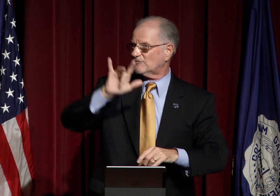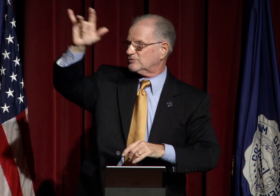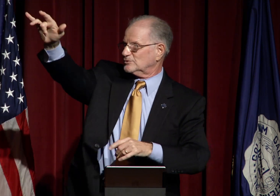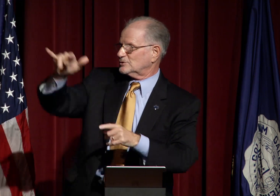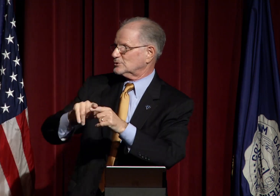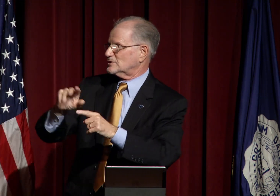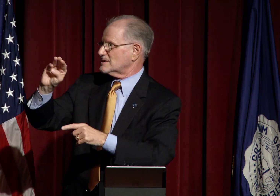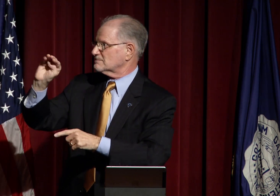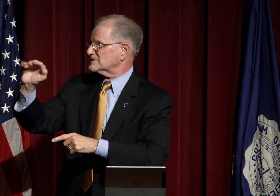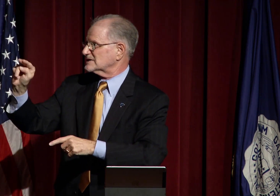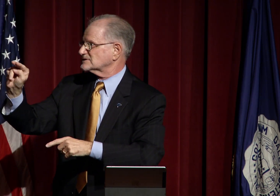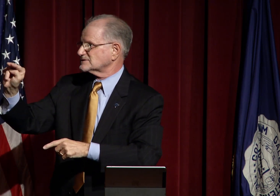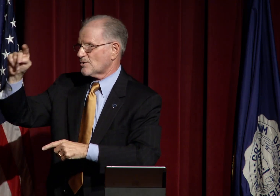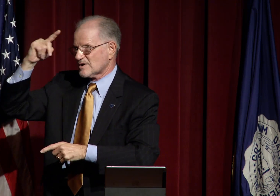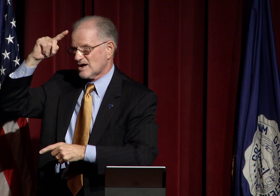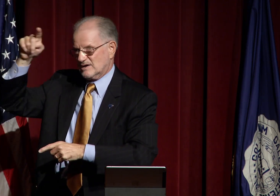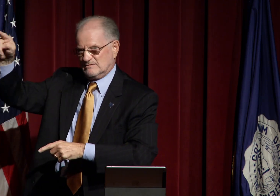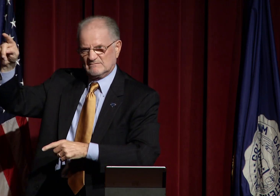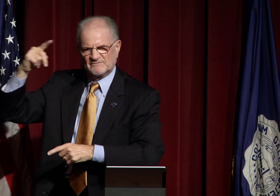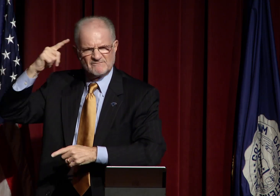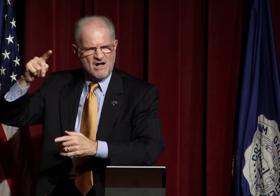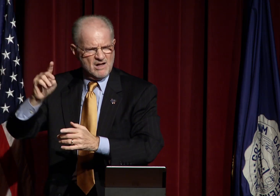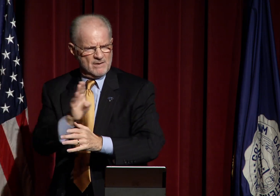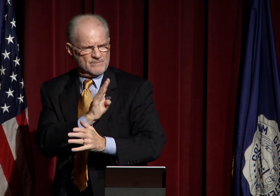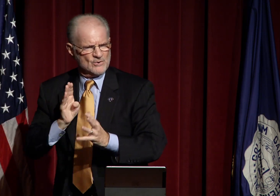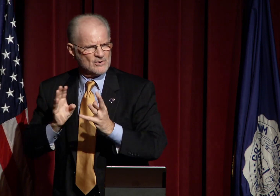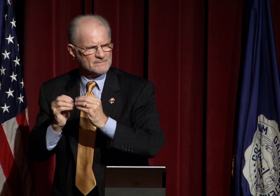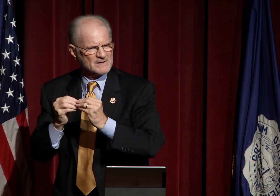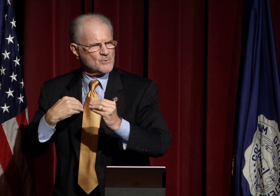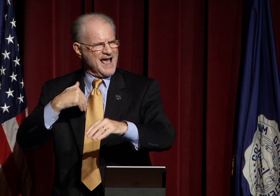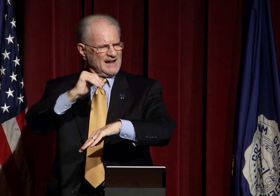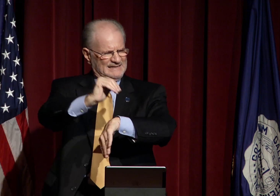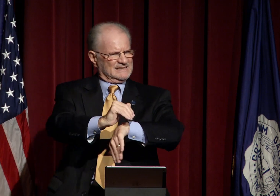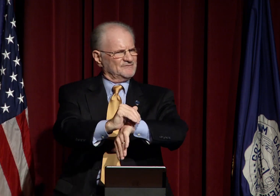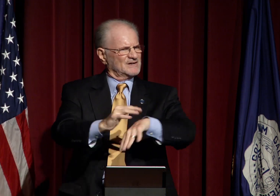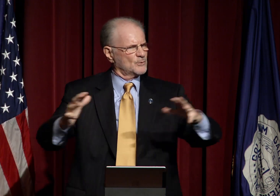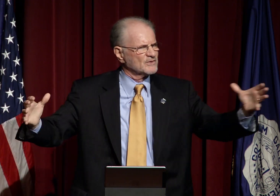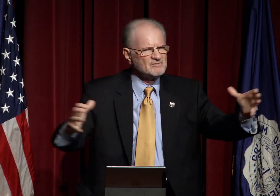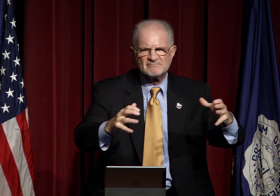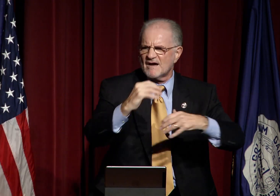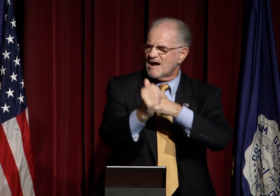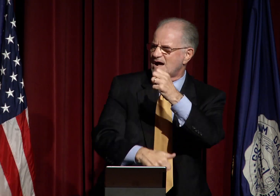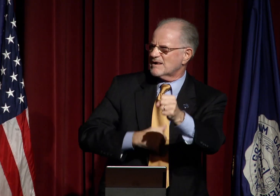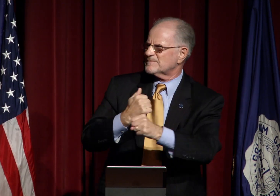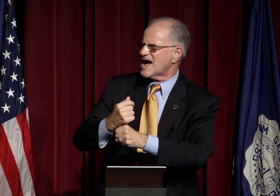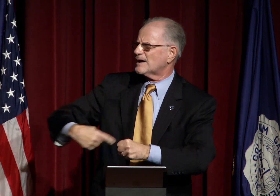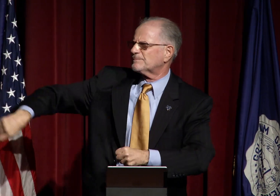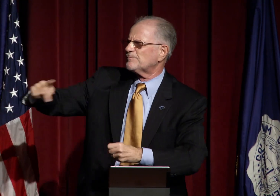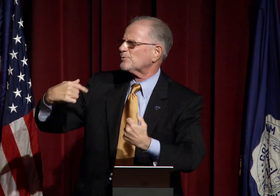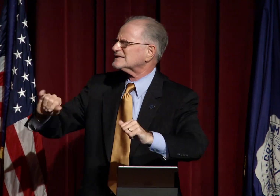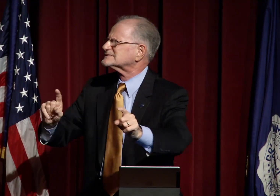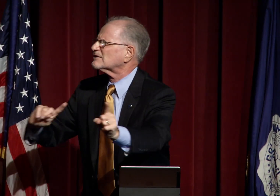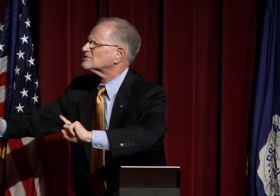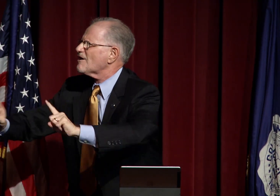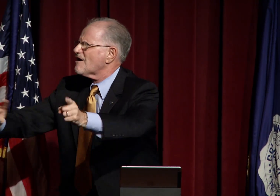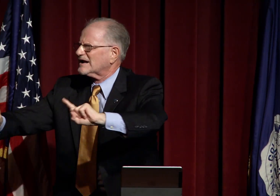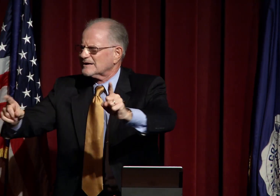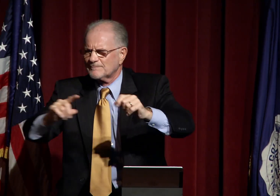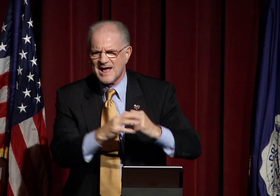Everyone who came to the union, we're talking about the experience here at the reunion.